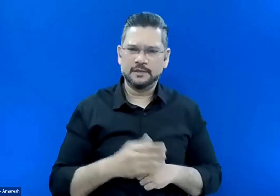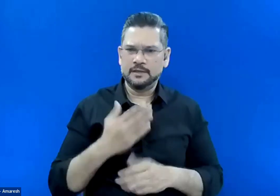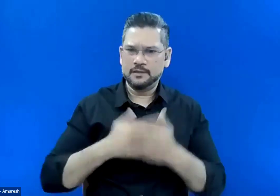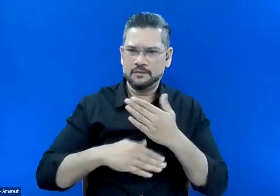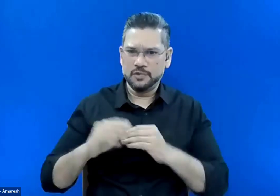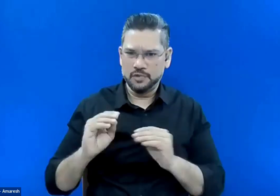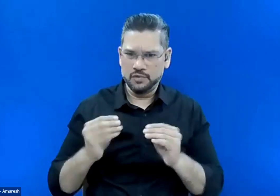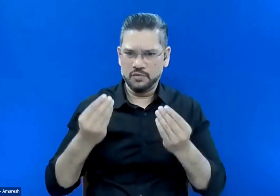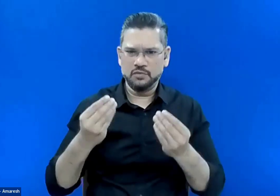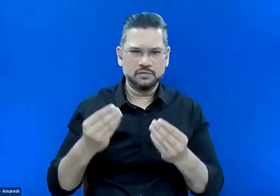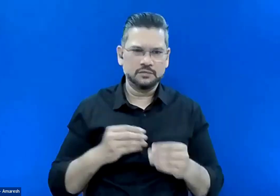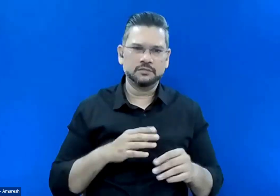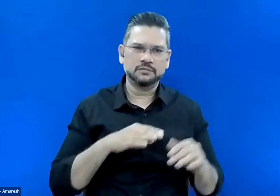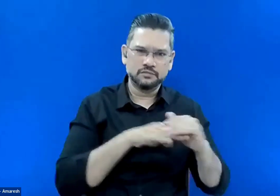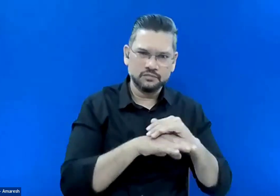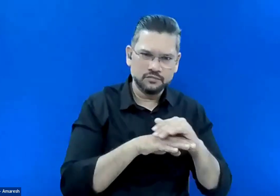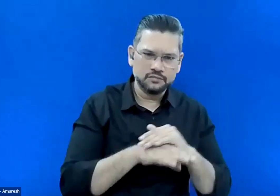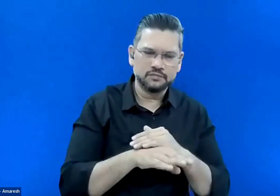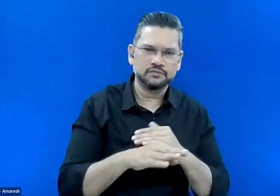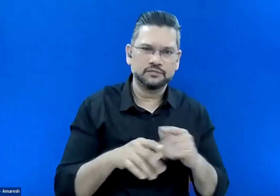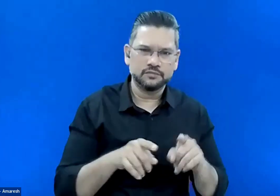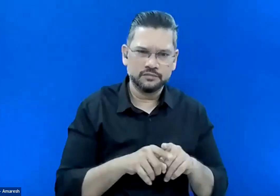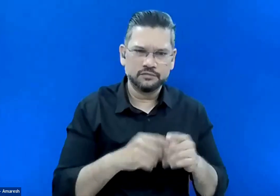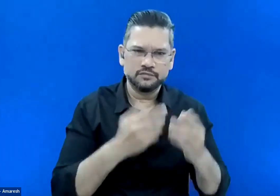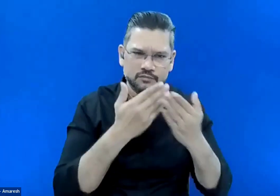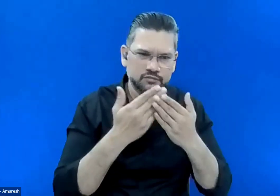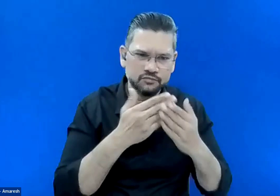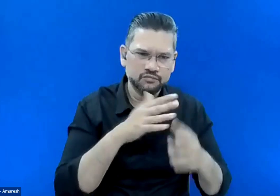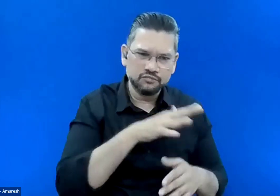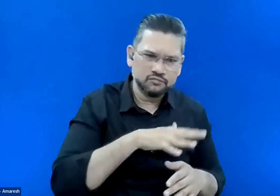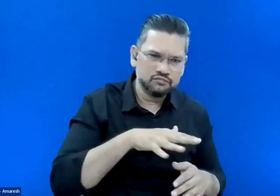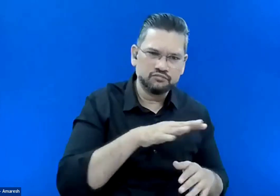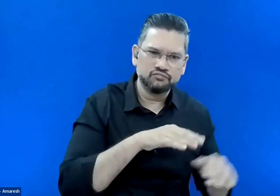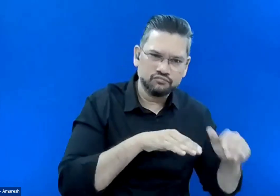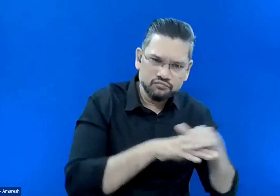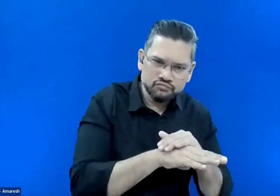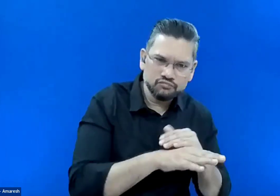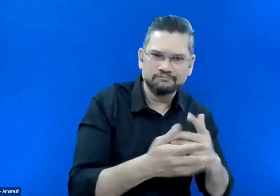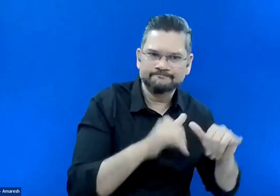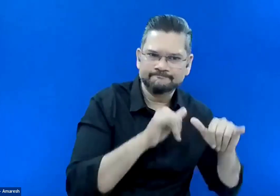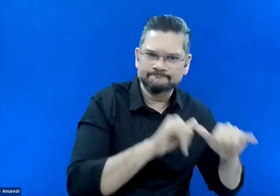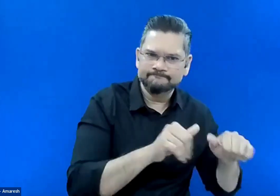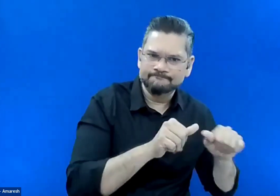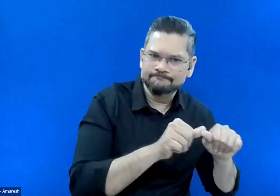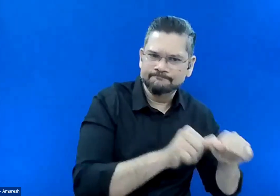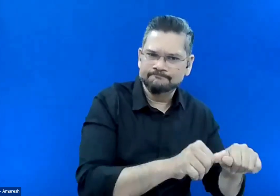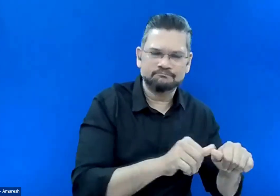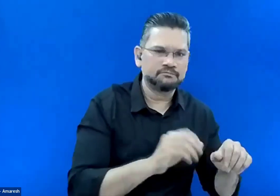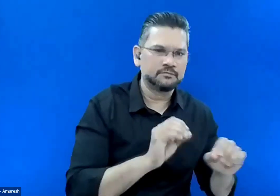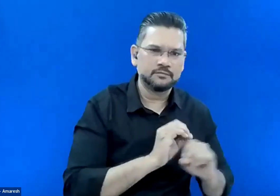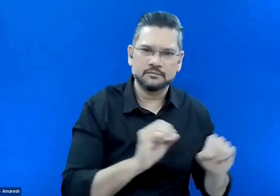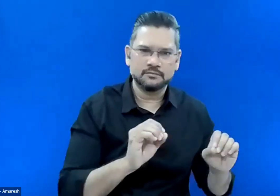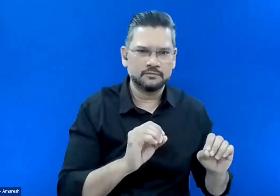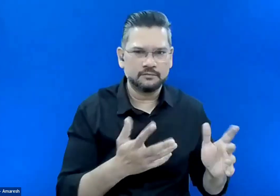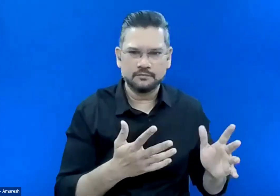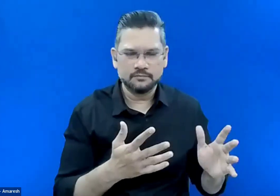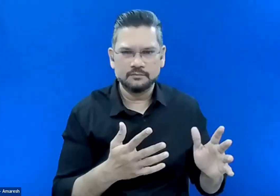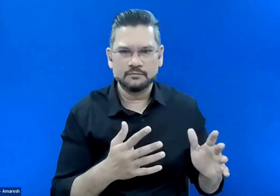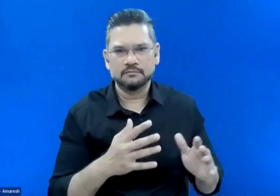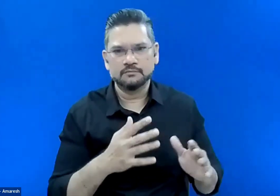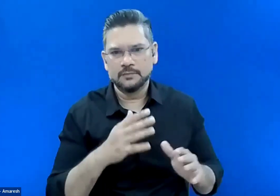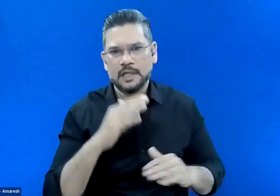or even advancing in an educational institution than youth without disabilities. So I would